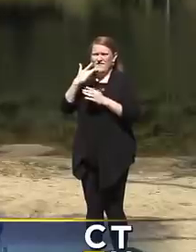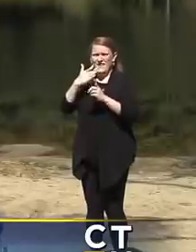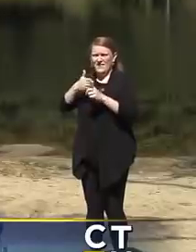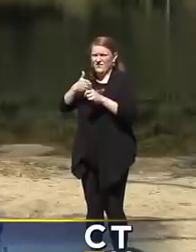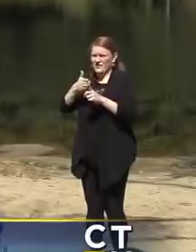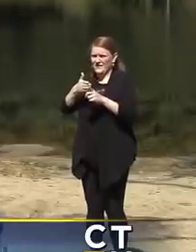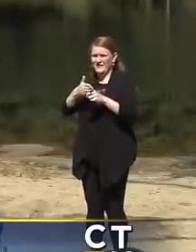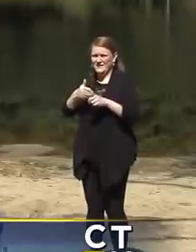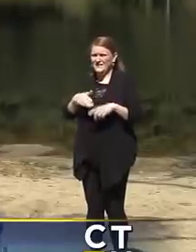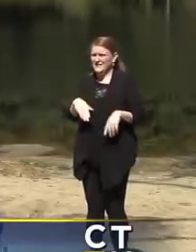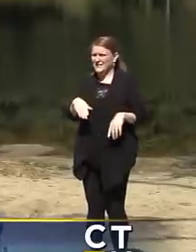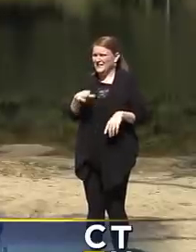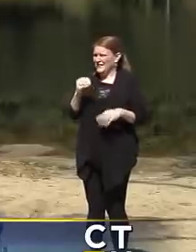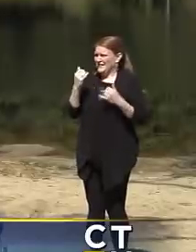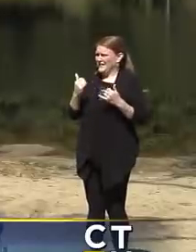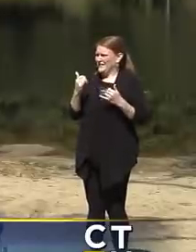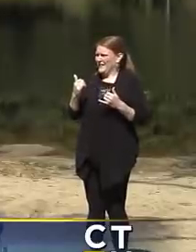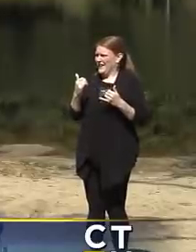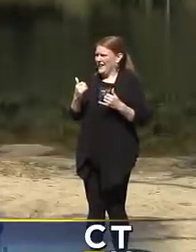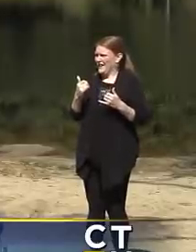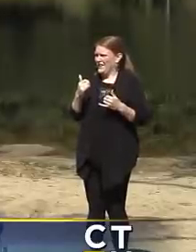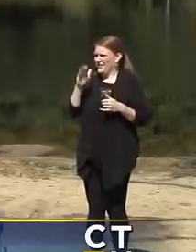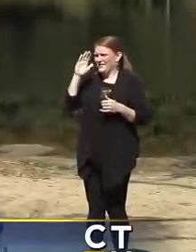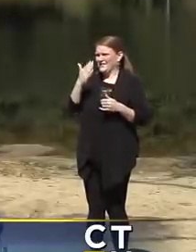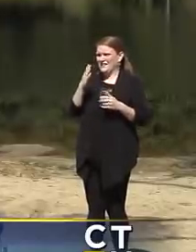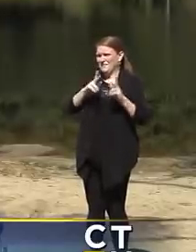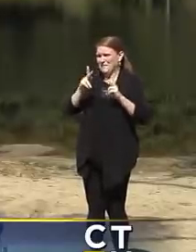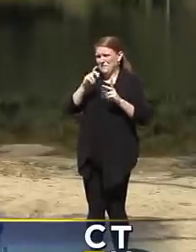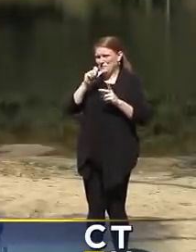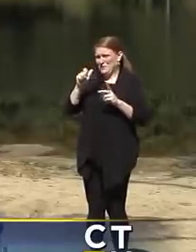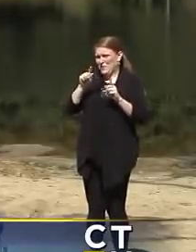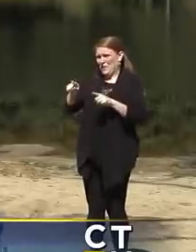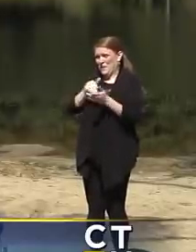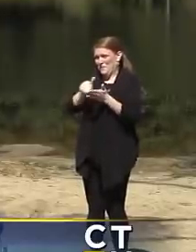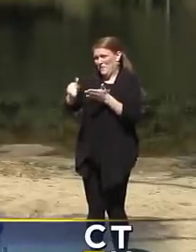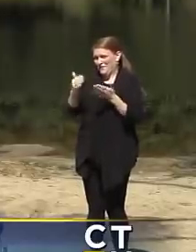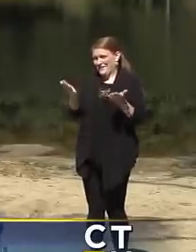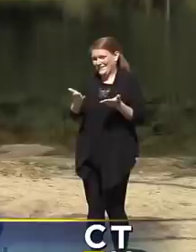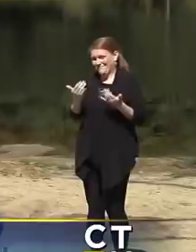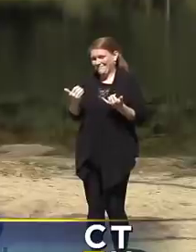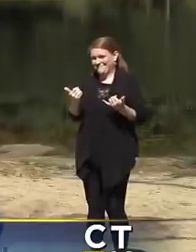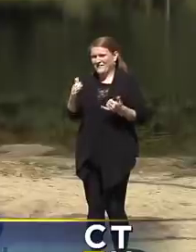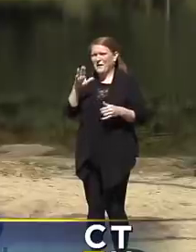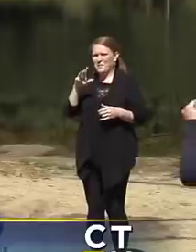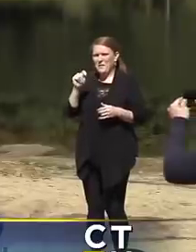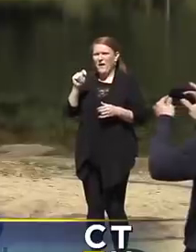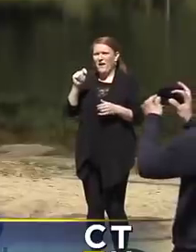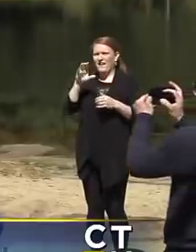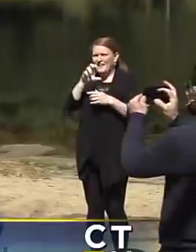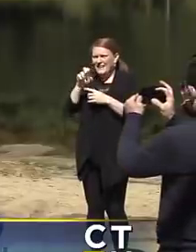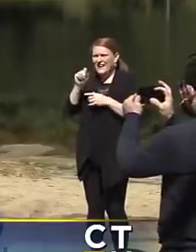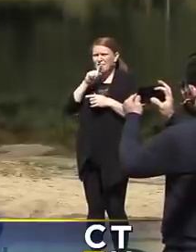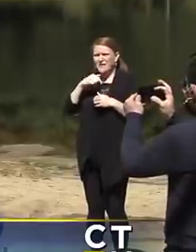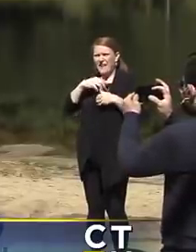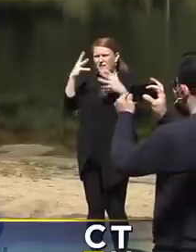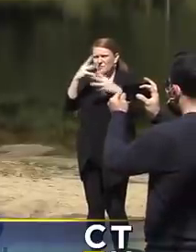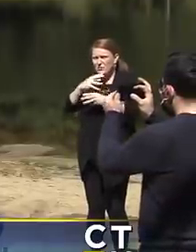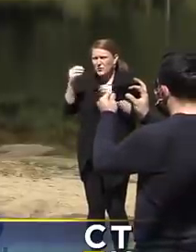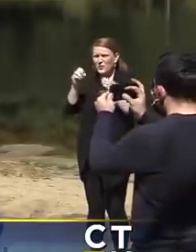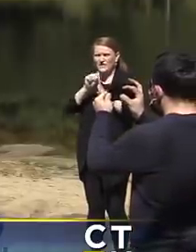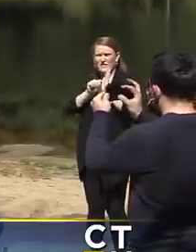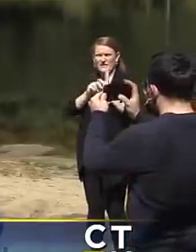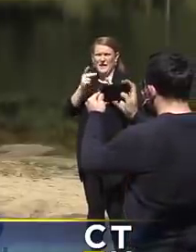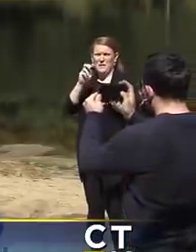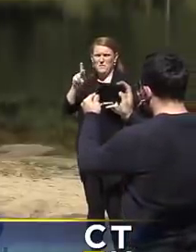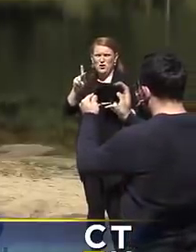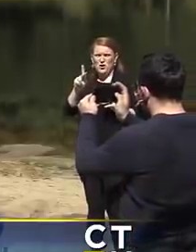come here anymore. Whatever Yogi Berra said, we've got gorgeous parks that people aren't as familiar with, and this is where we